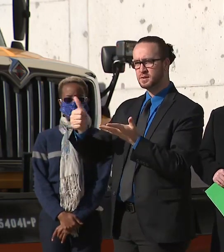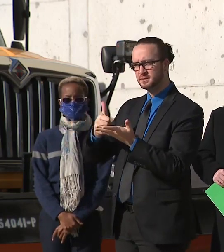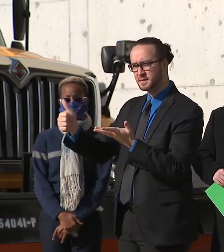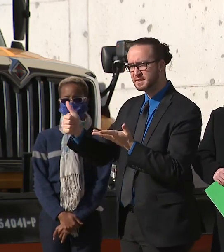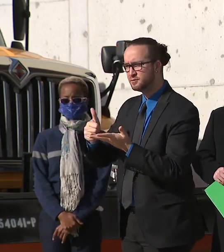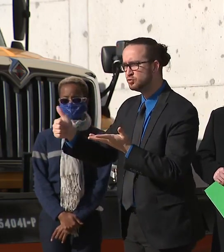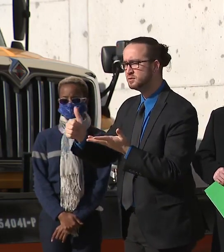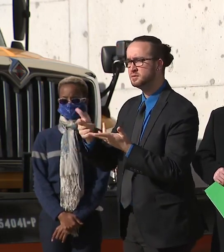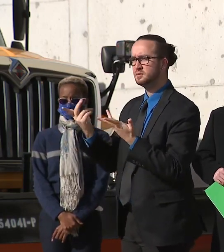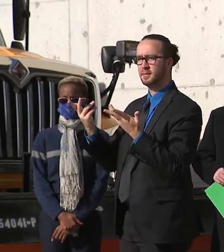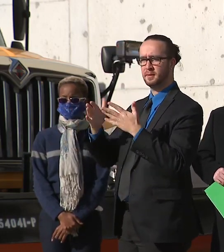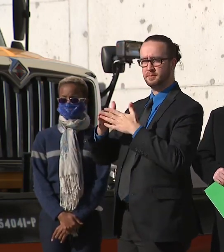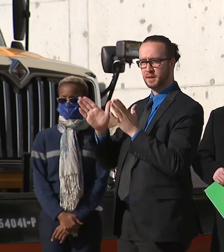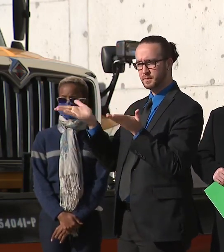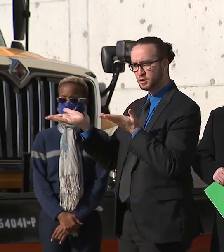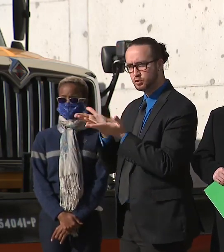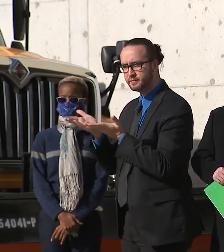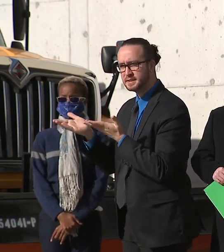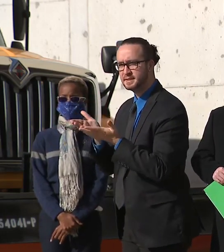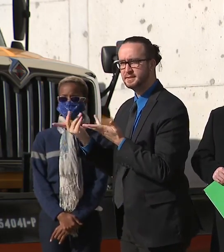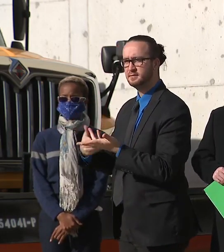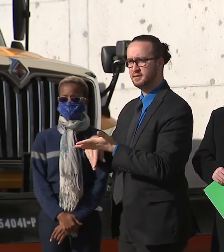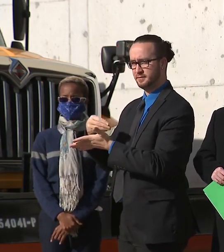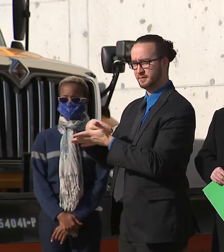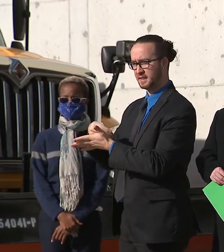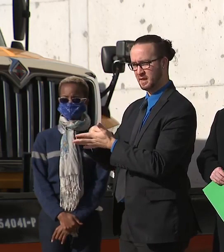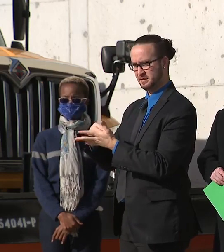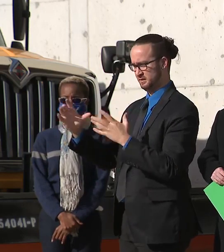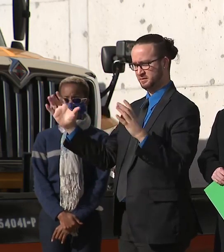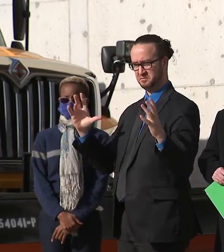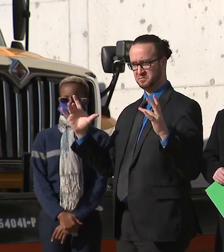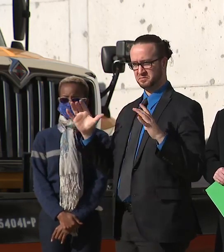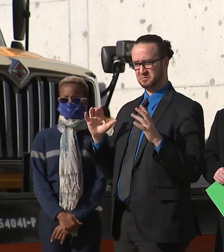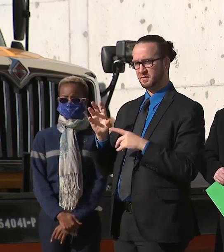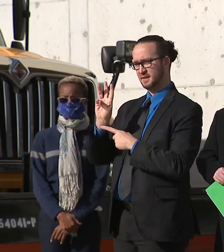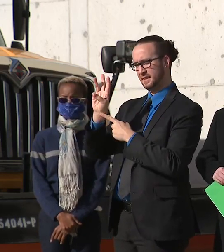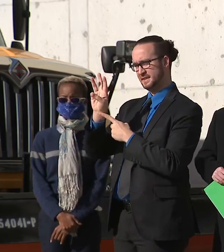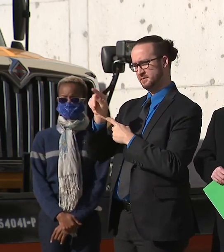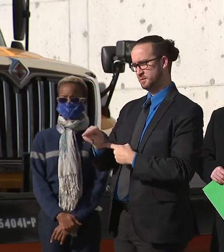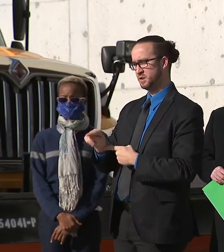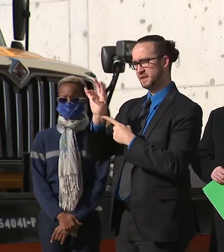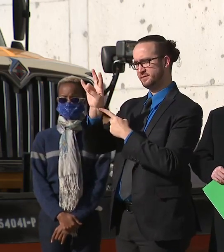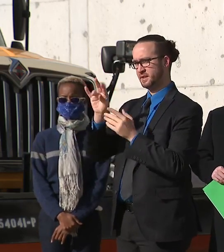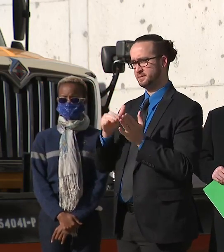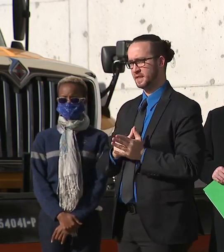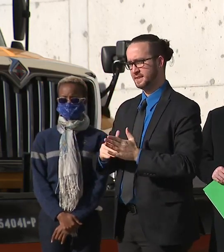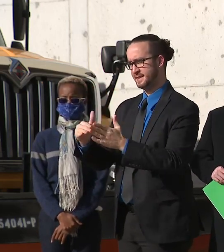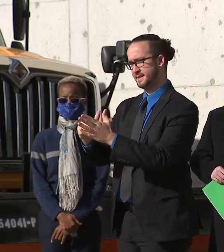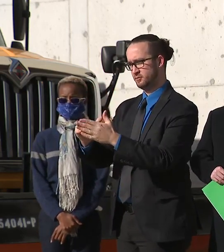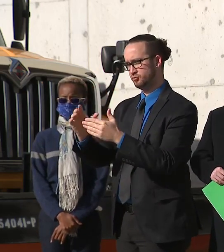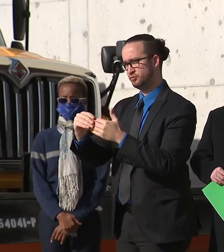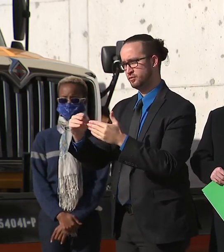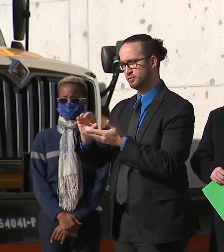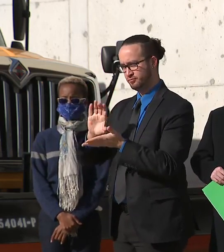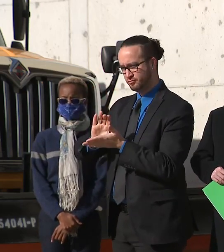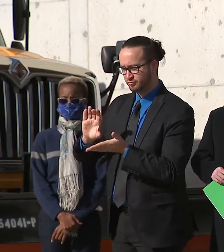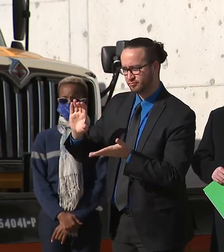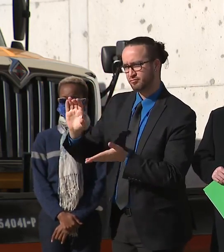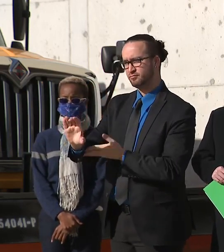of $6.7 million, the city's snow removal program includes 300 essential